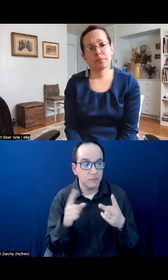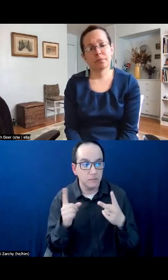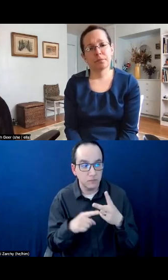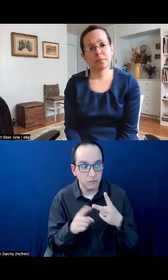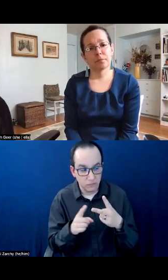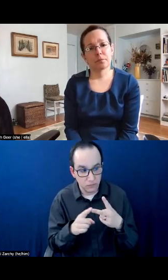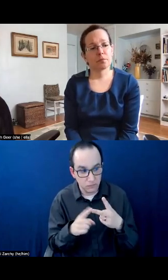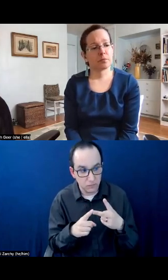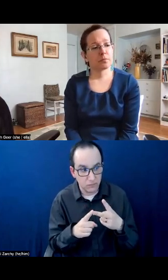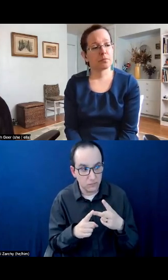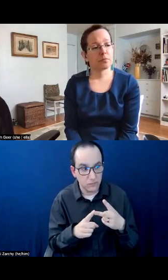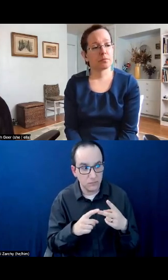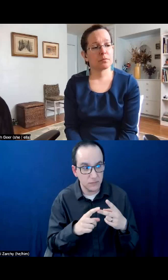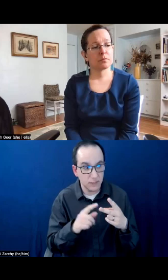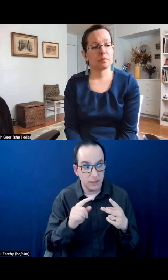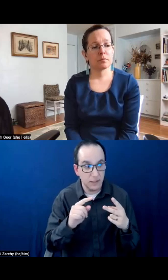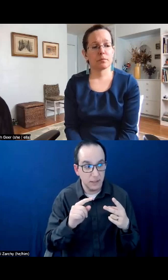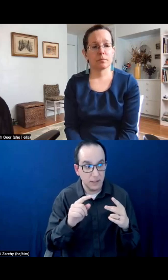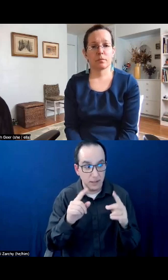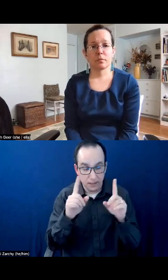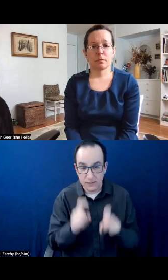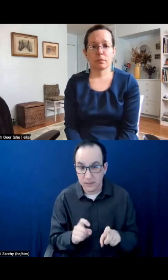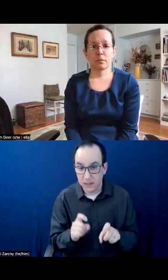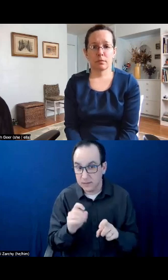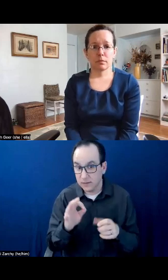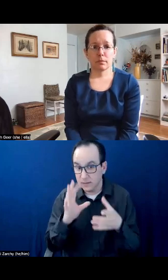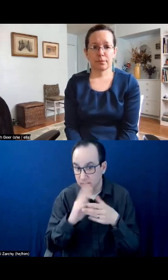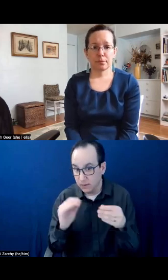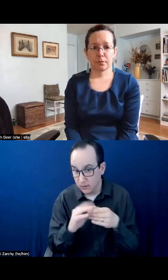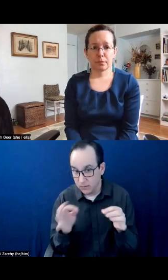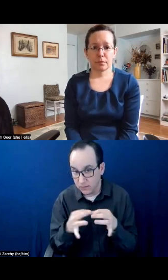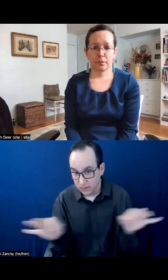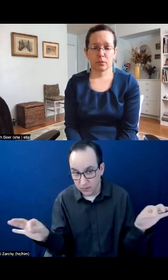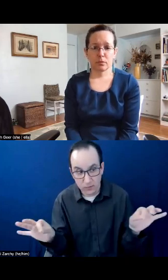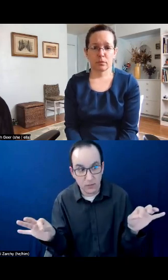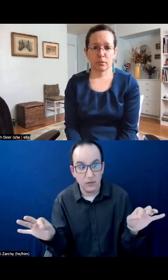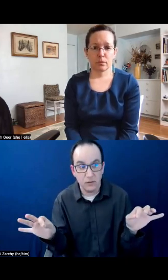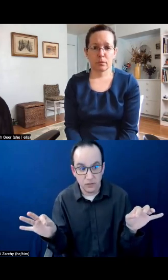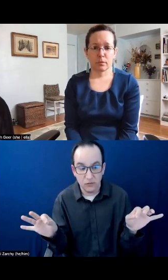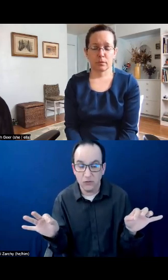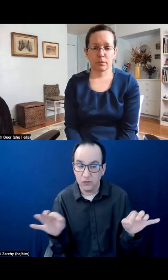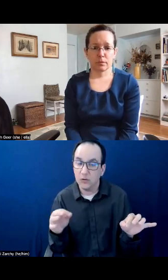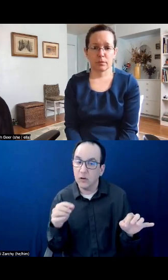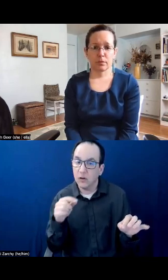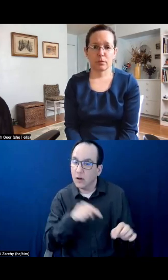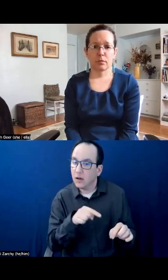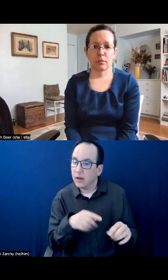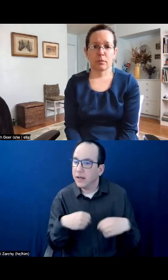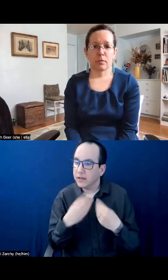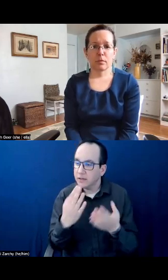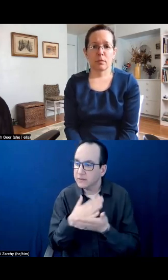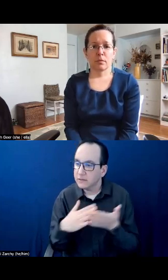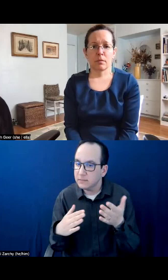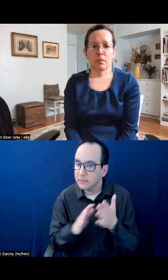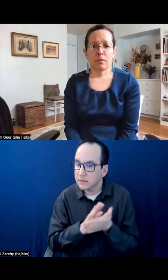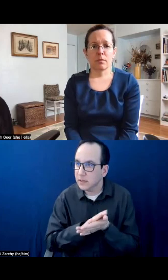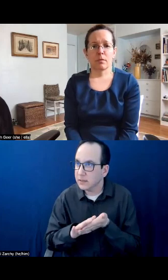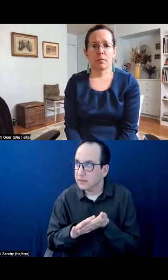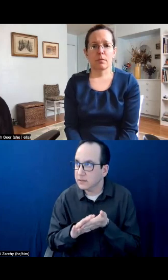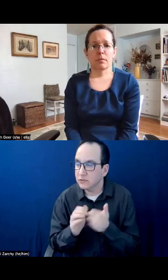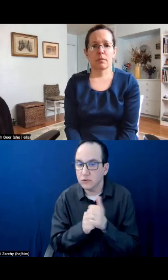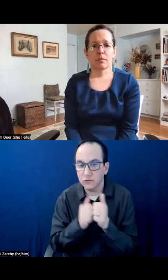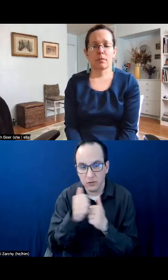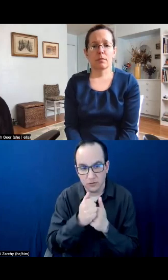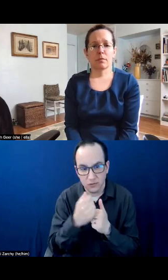the students' processing. Second one here, the test of narrative language.